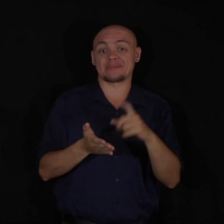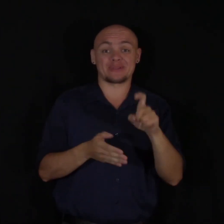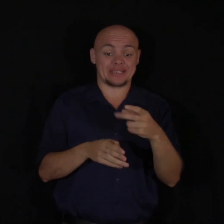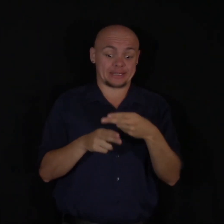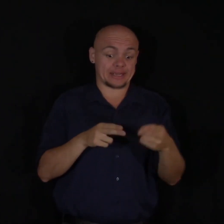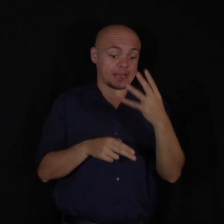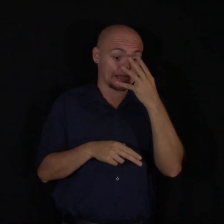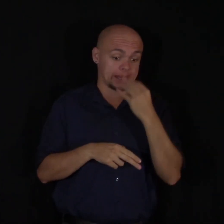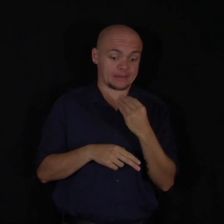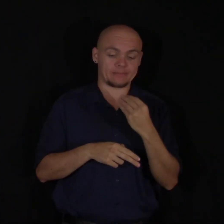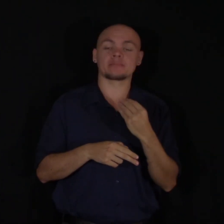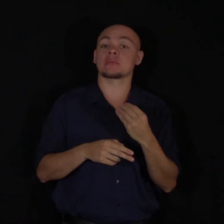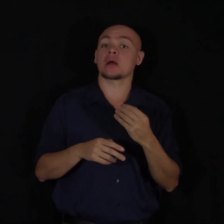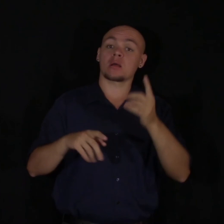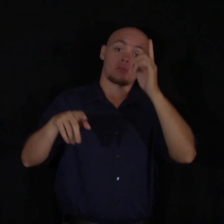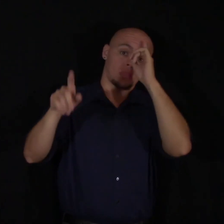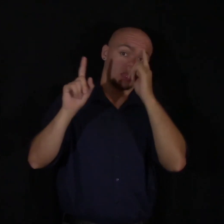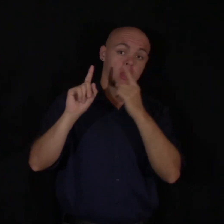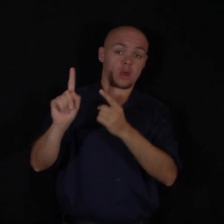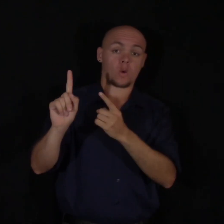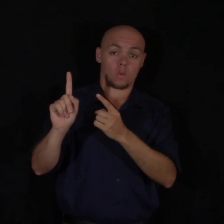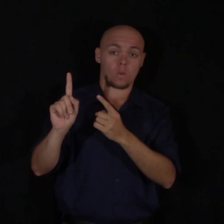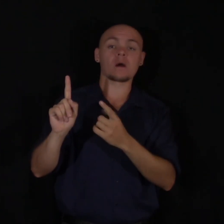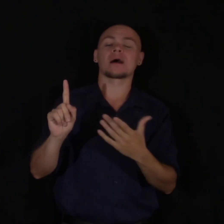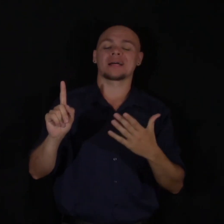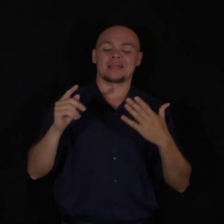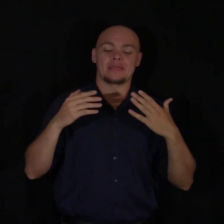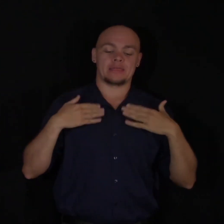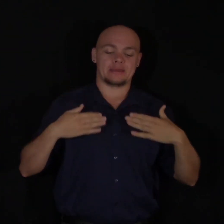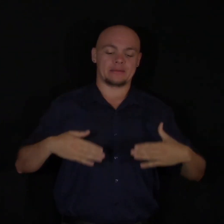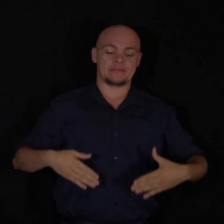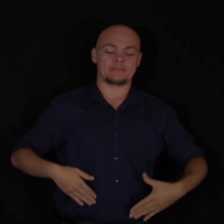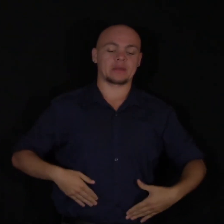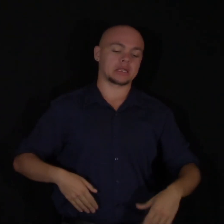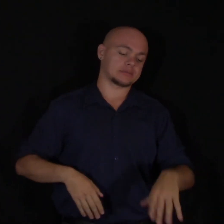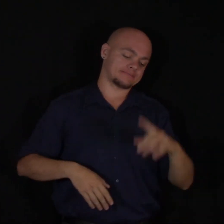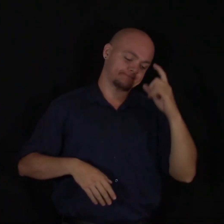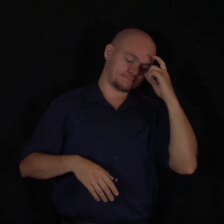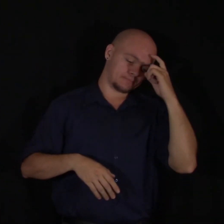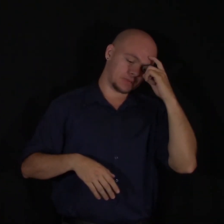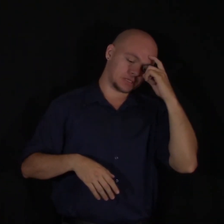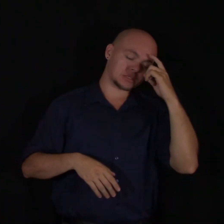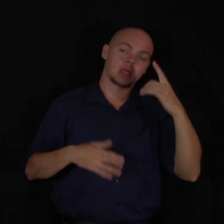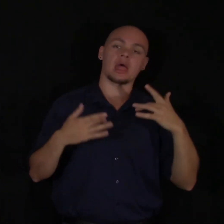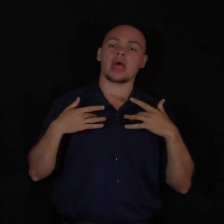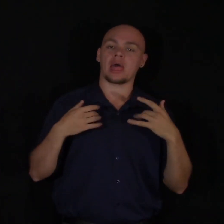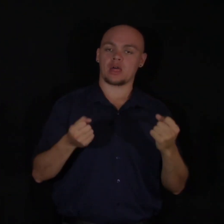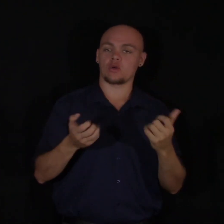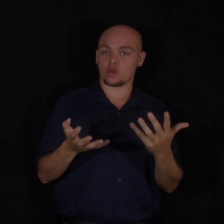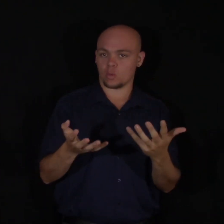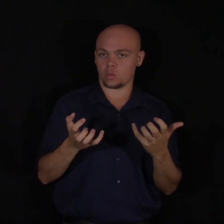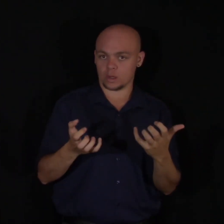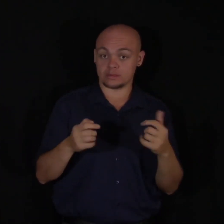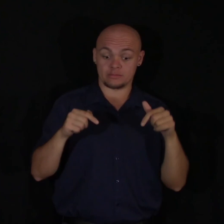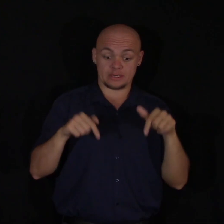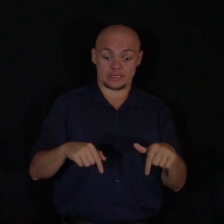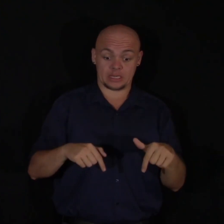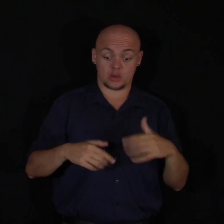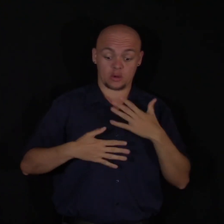the body strives to move us toward emotional and mental health. And when we're open